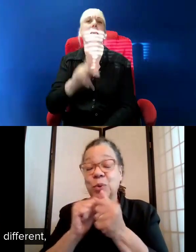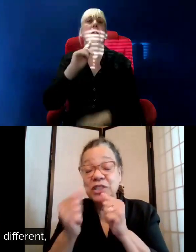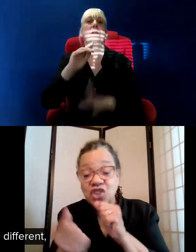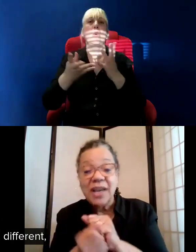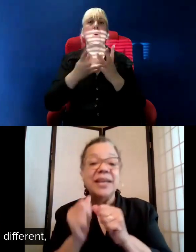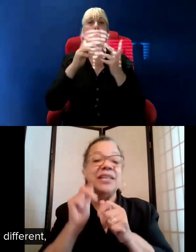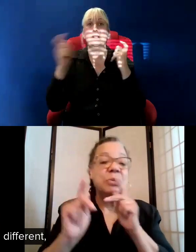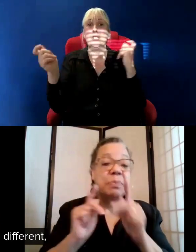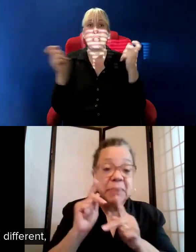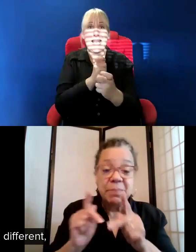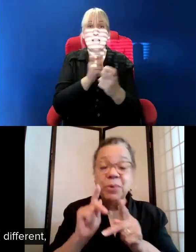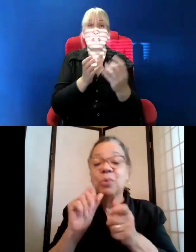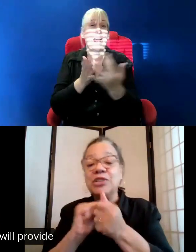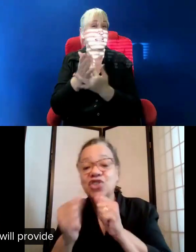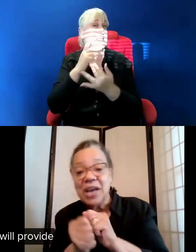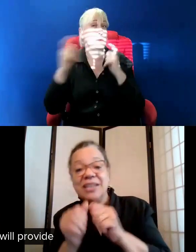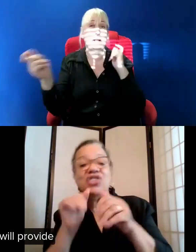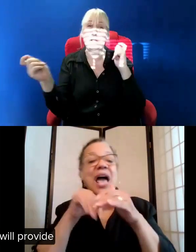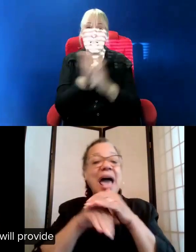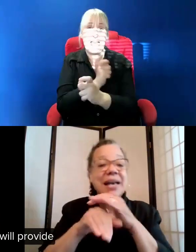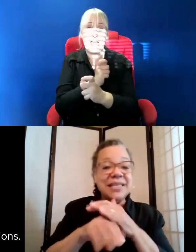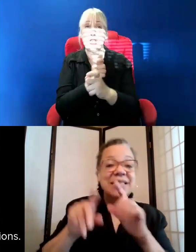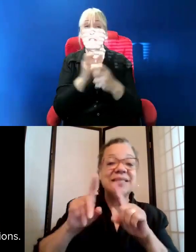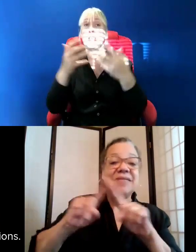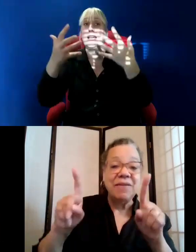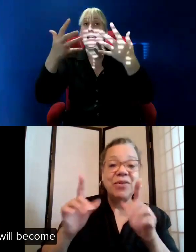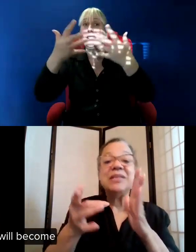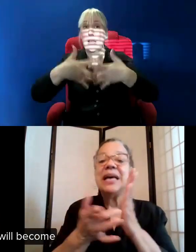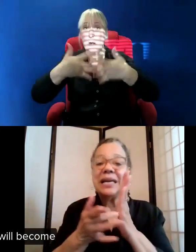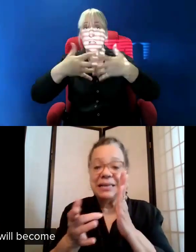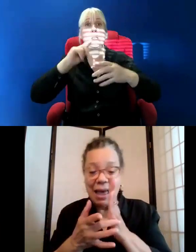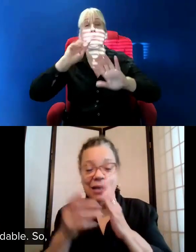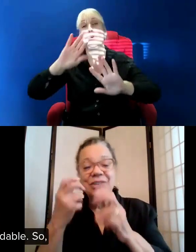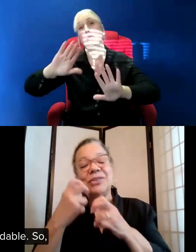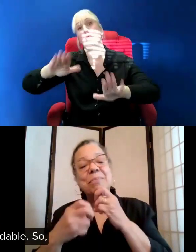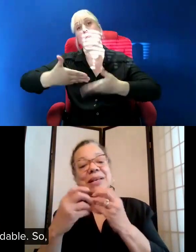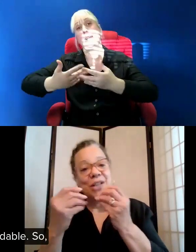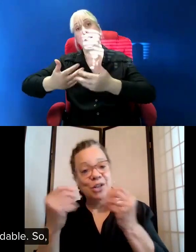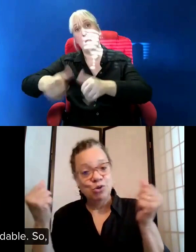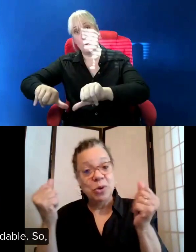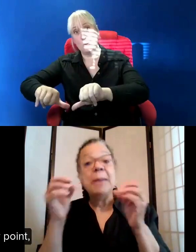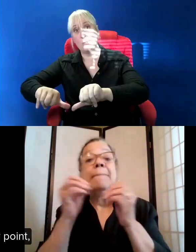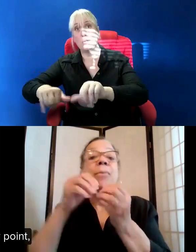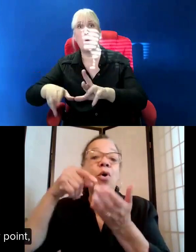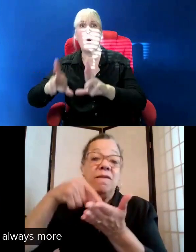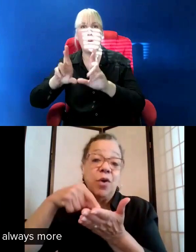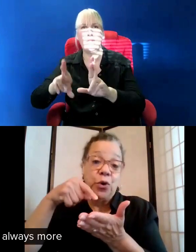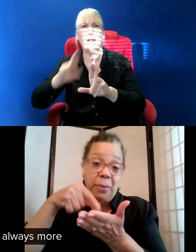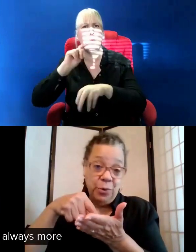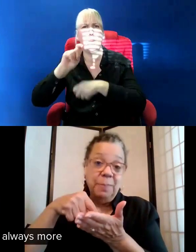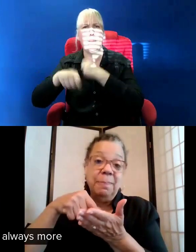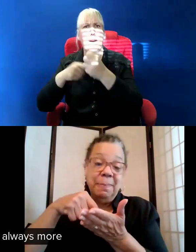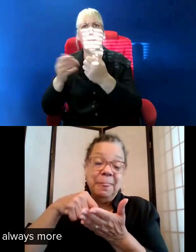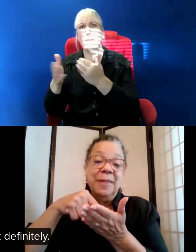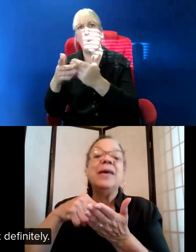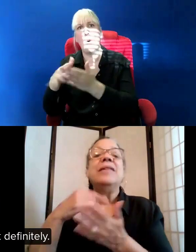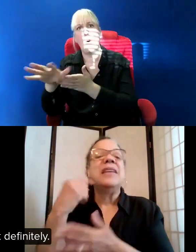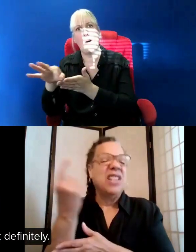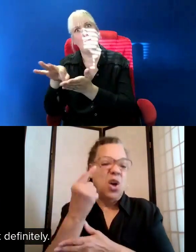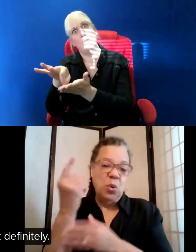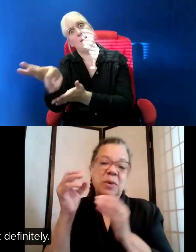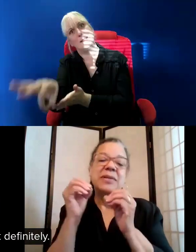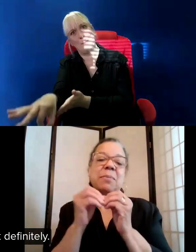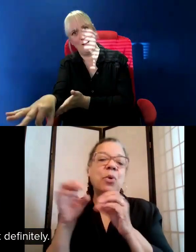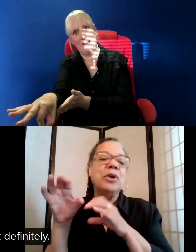change, access will be different, technology will provide solutions, hopefully it will become more affordable. So to your point, I think there's always more to